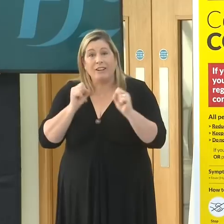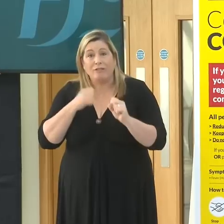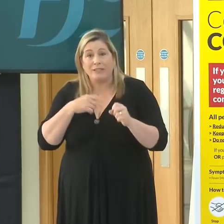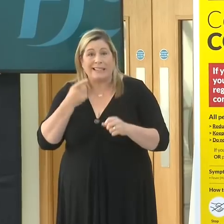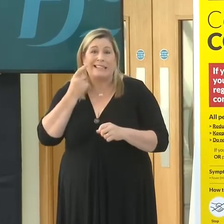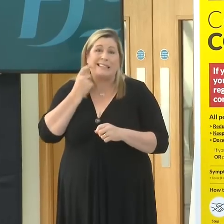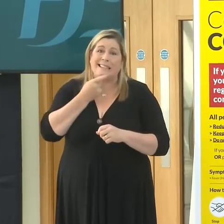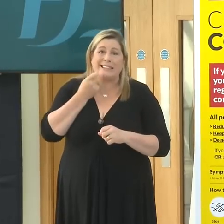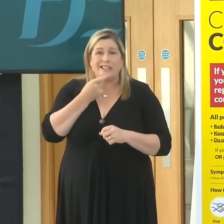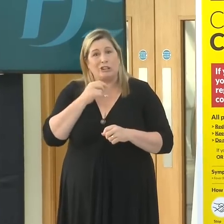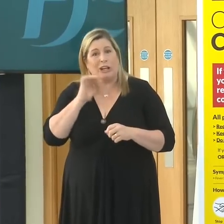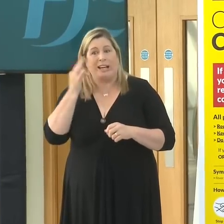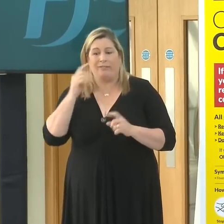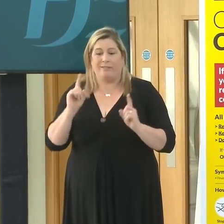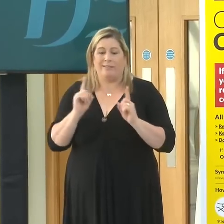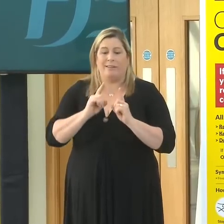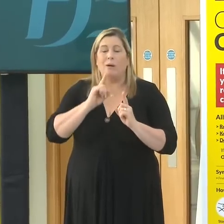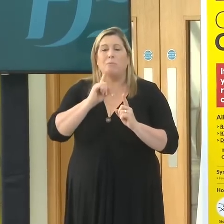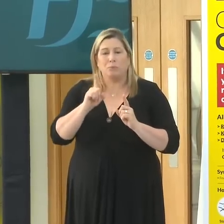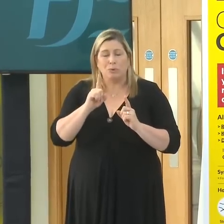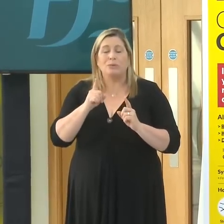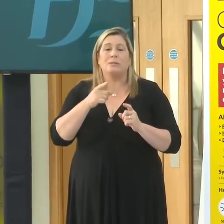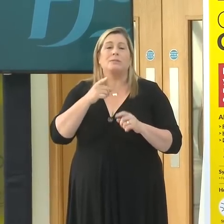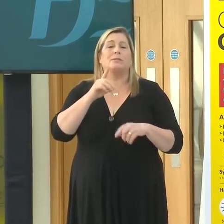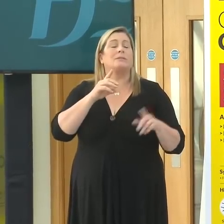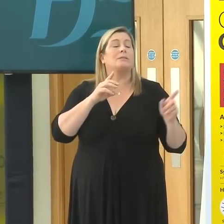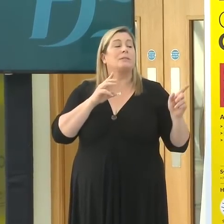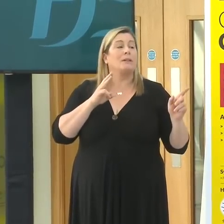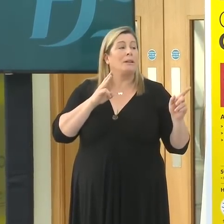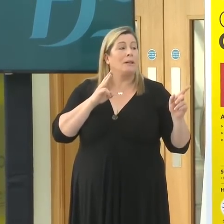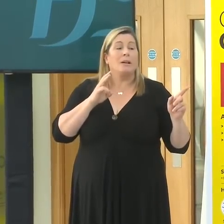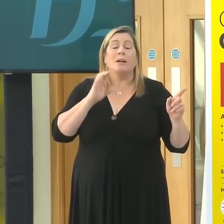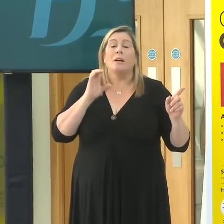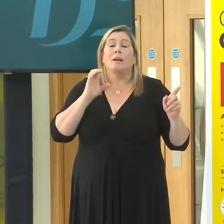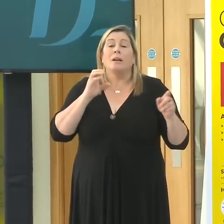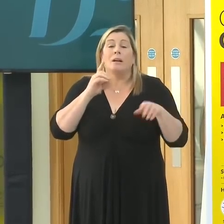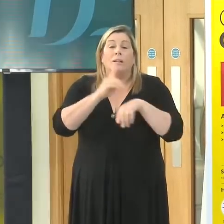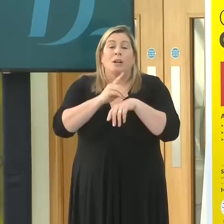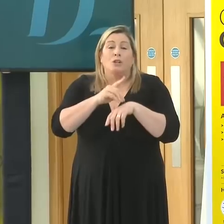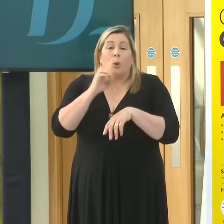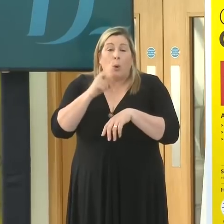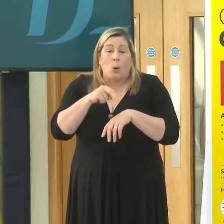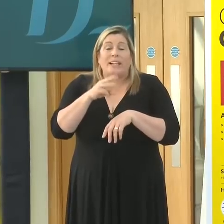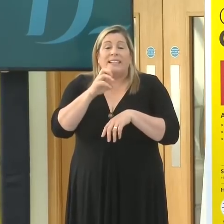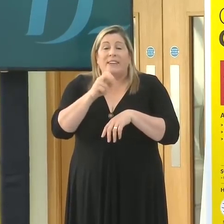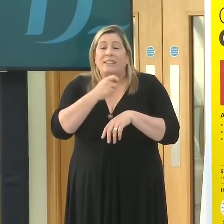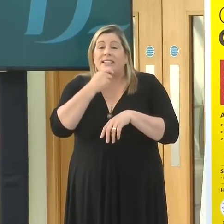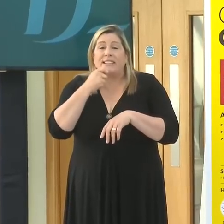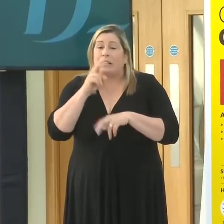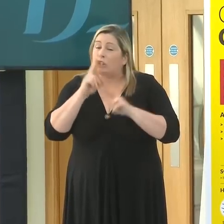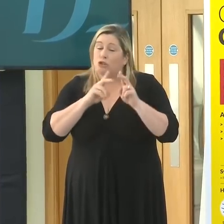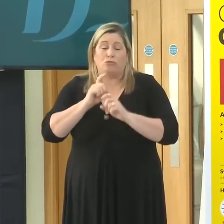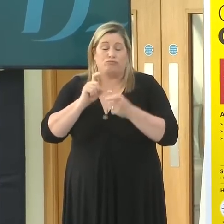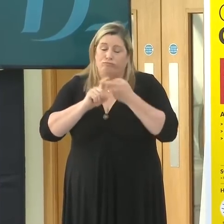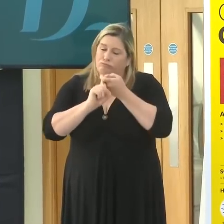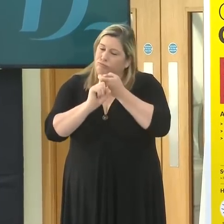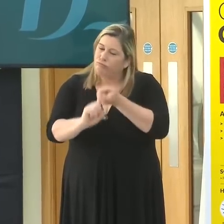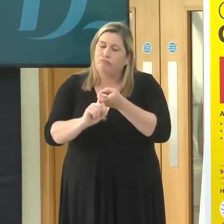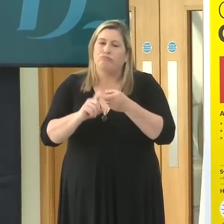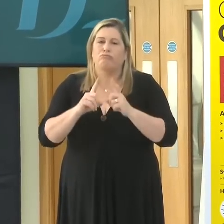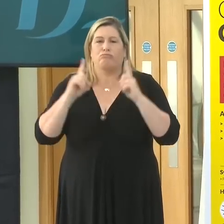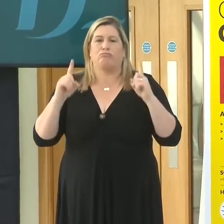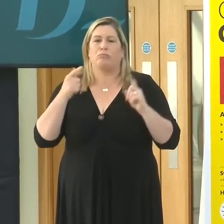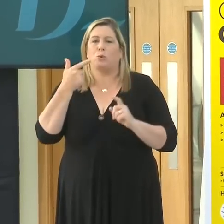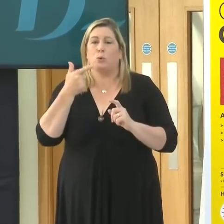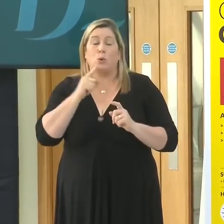that it should be kept at 2 metres for the moment. I was just wondering, what did you think of that? Are you still standing by the fact that 1 metre